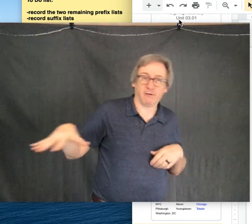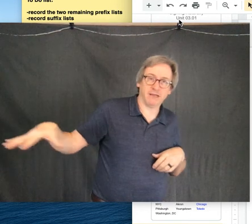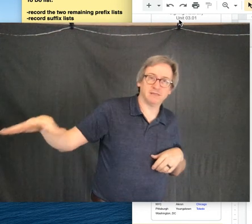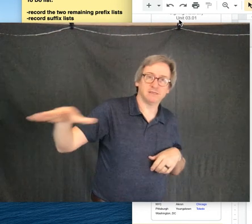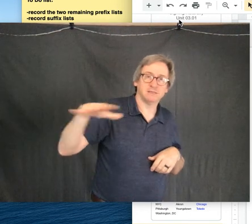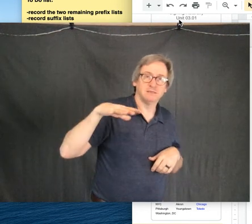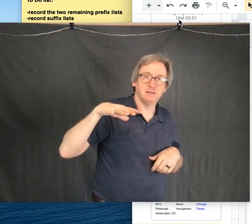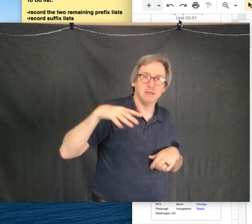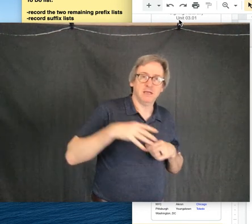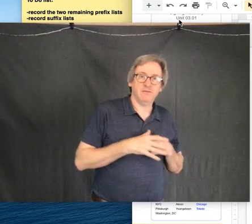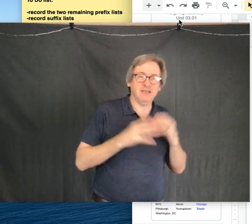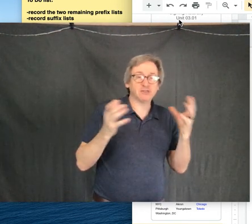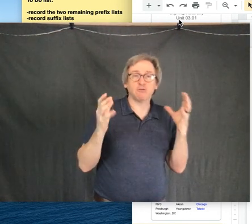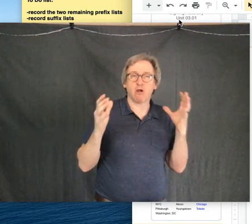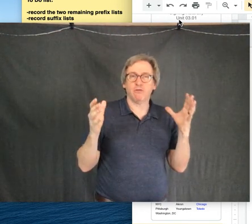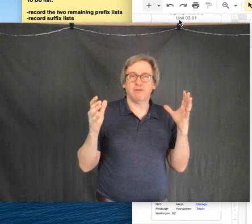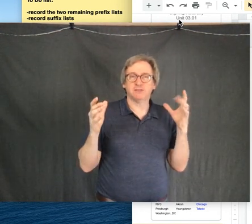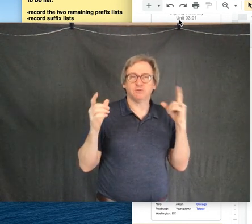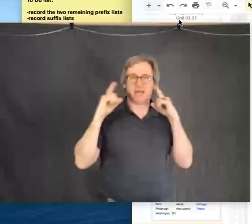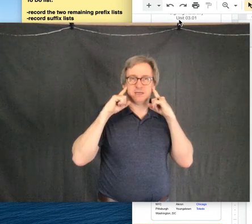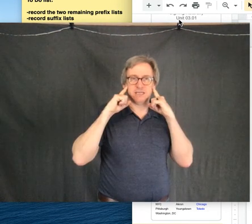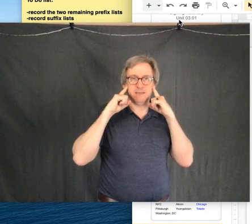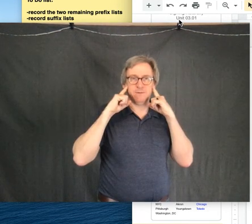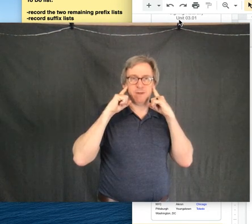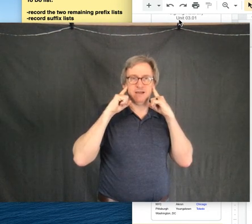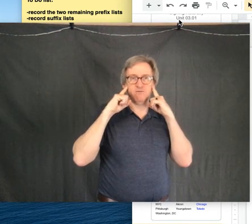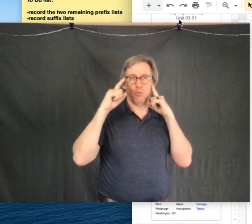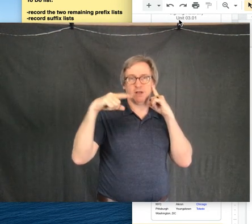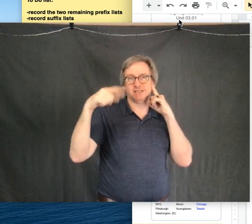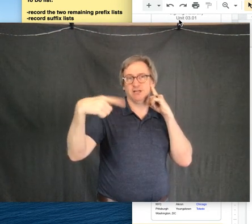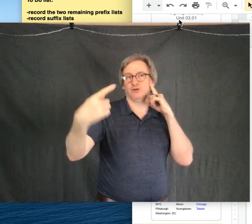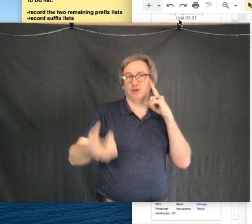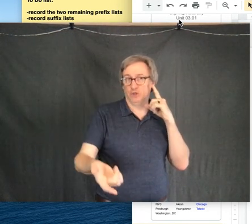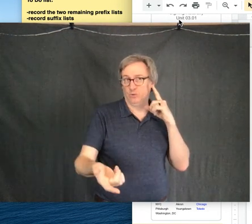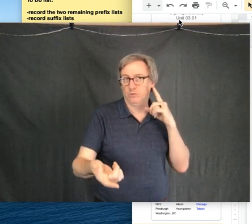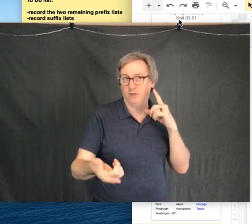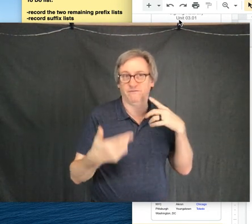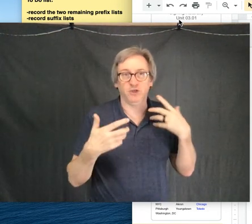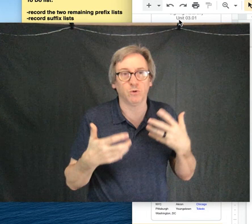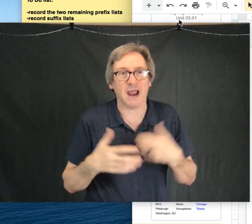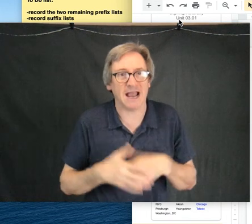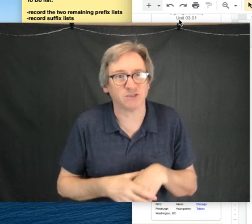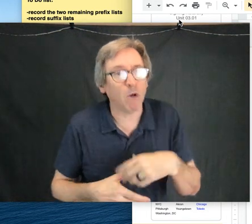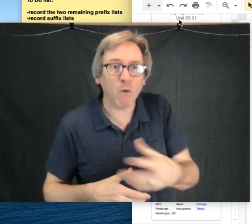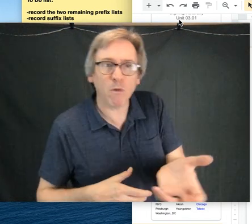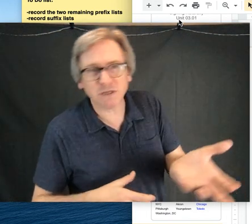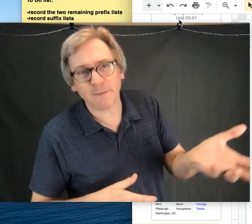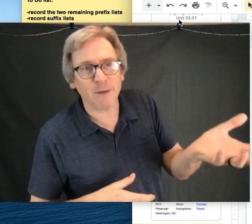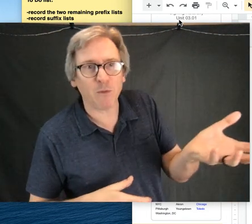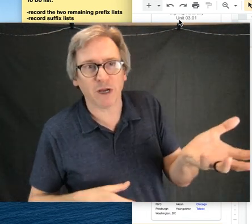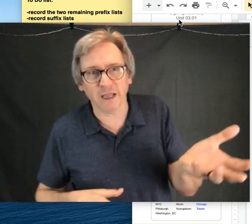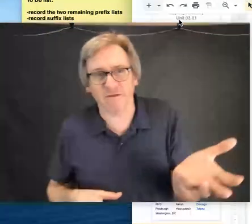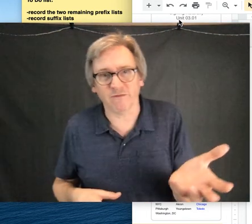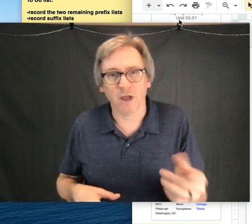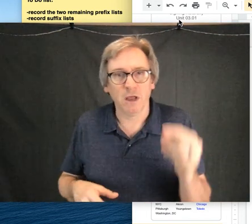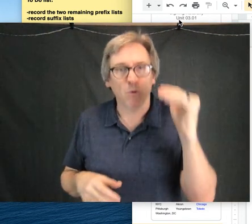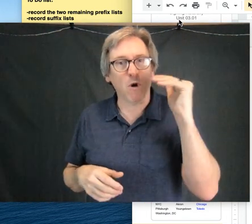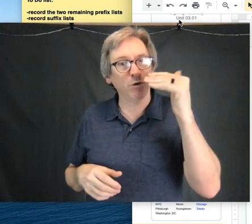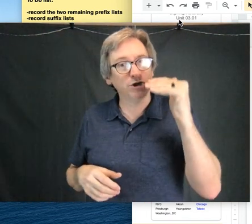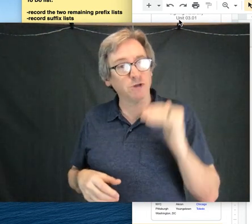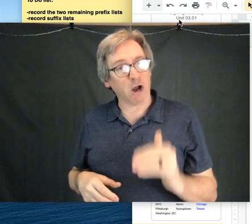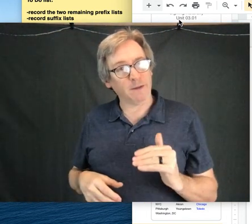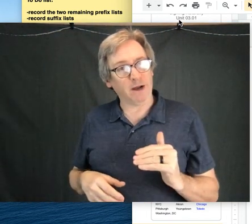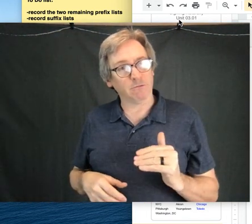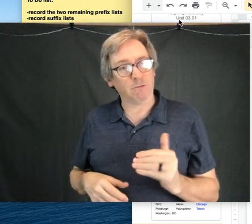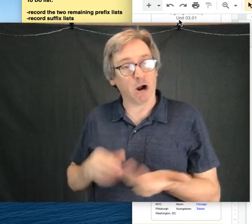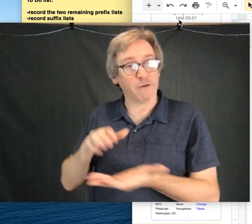Shopping areas. These are all things that to keep in mind of what's near you. If you were asked, well, tell me about where you live, what